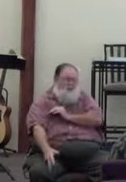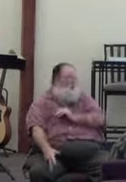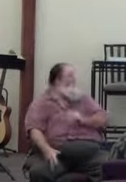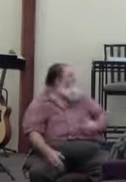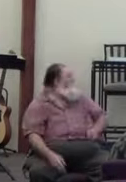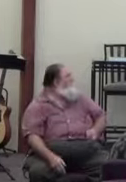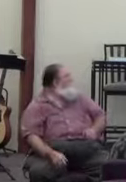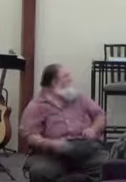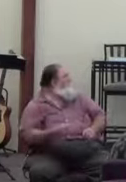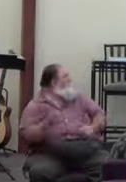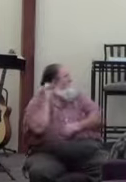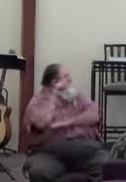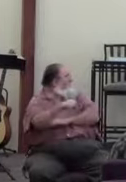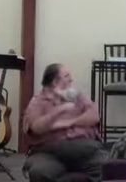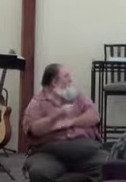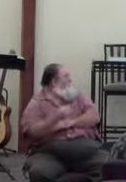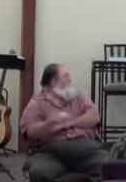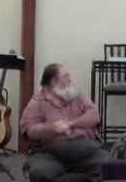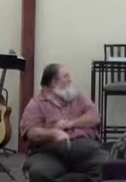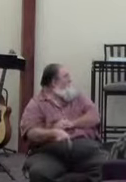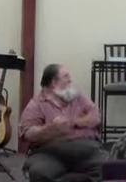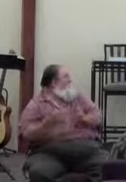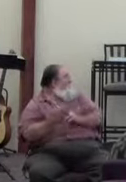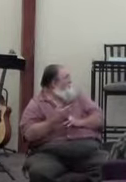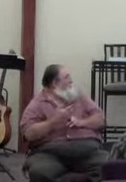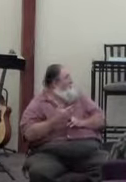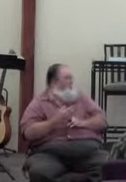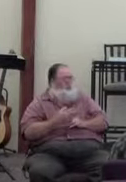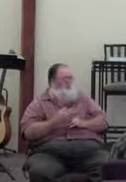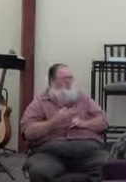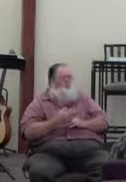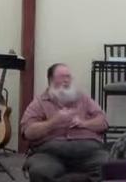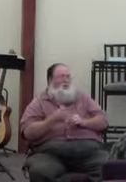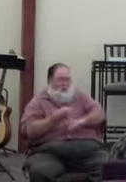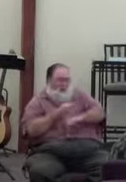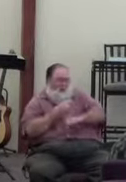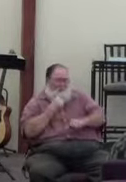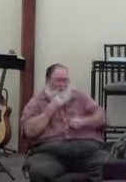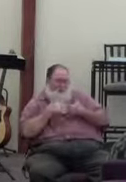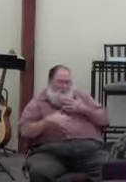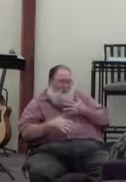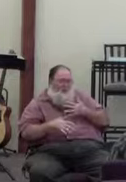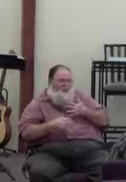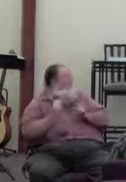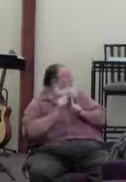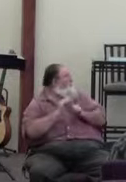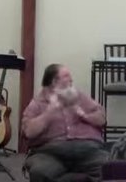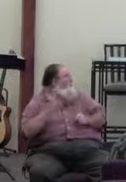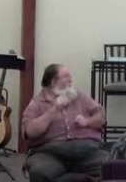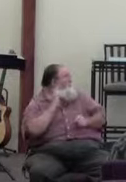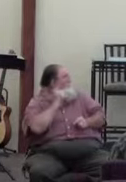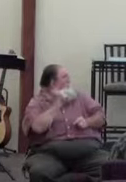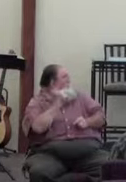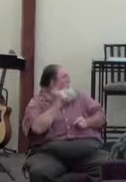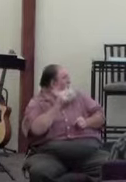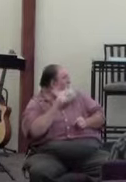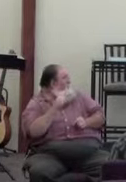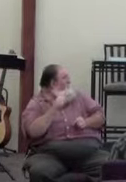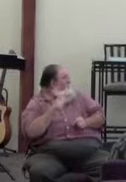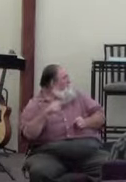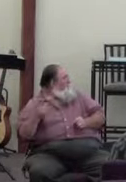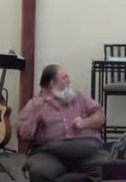They overcame him by the blood of the Lamb and by the word of their testimony. They